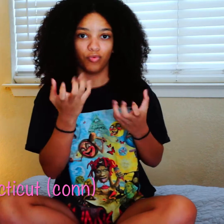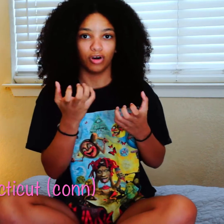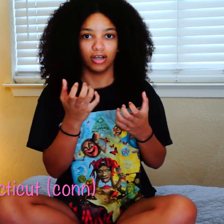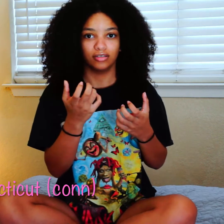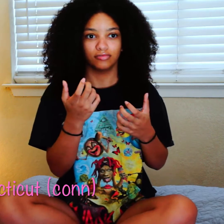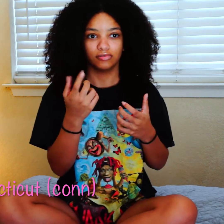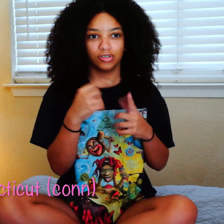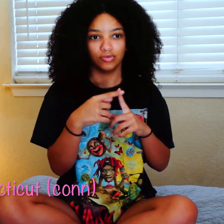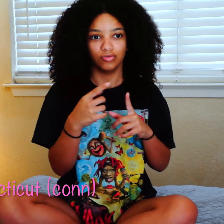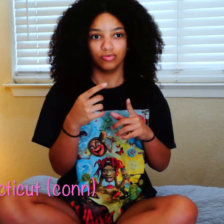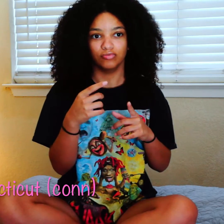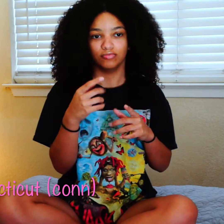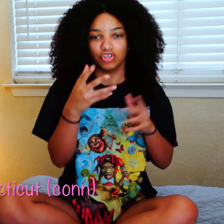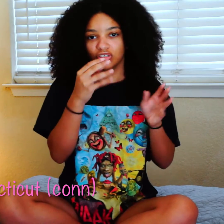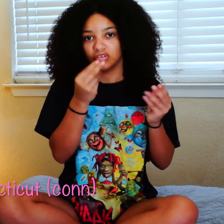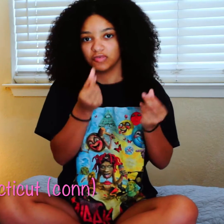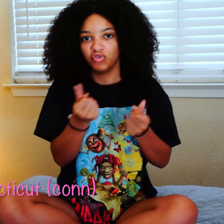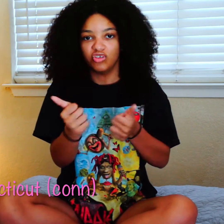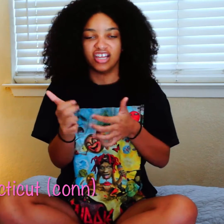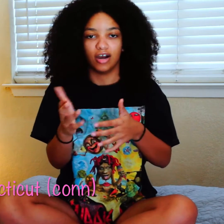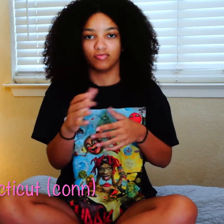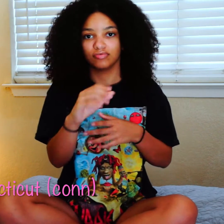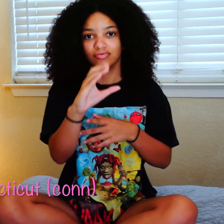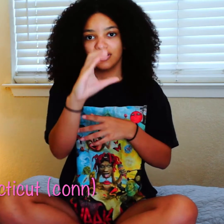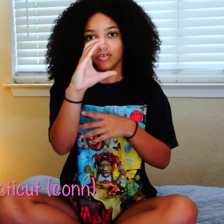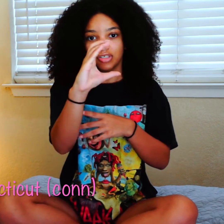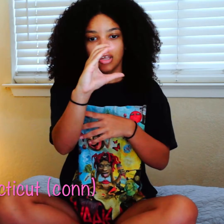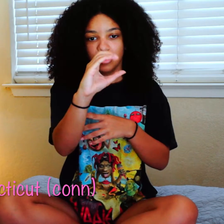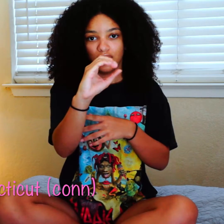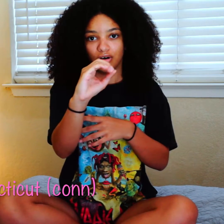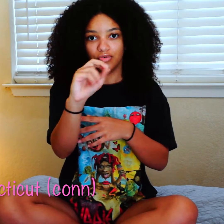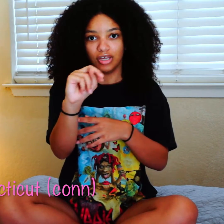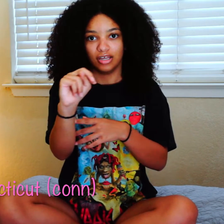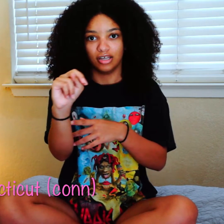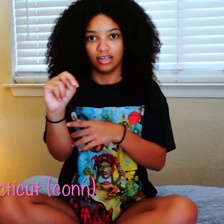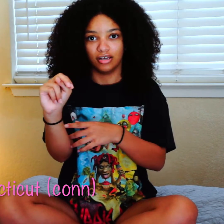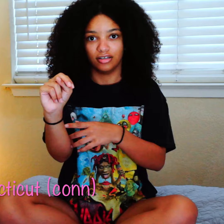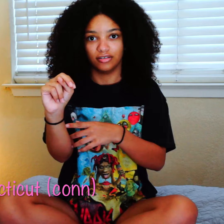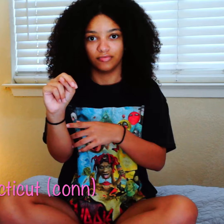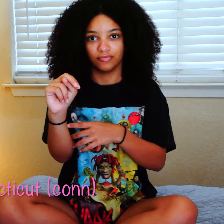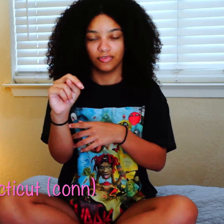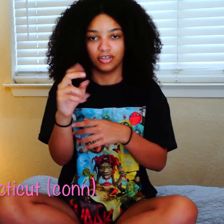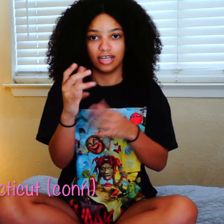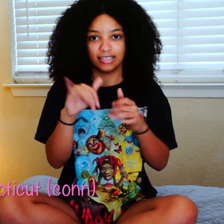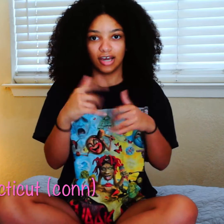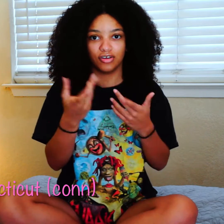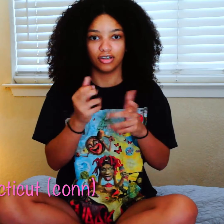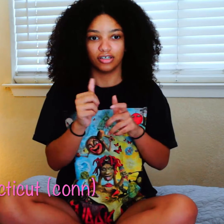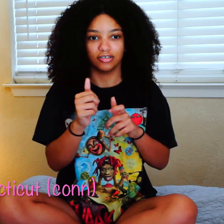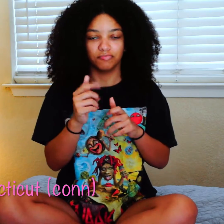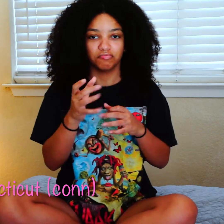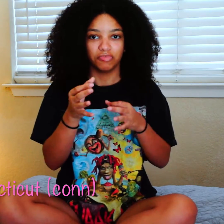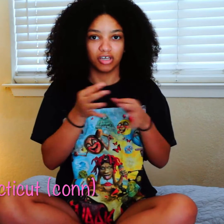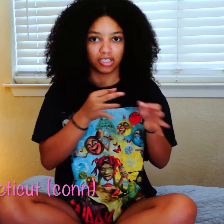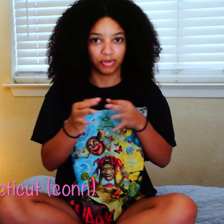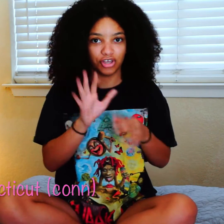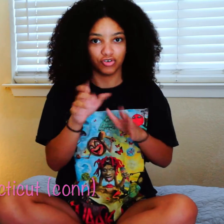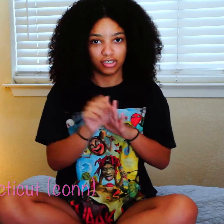want to just smooth it out. So C-O-N-N. That's how you're going to explain your state.